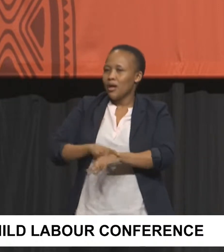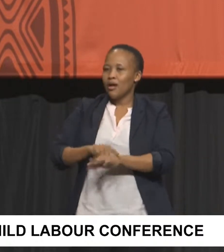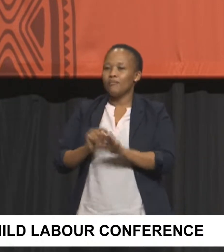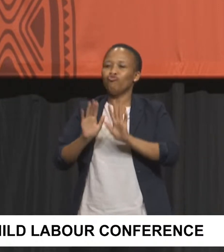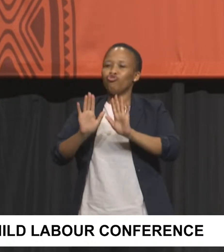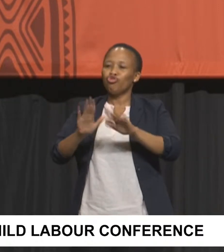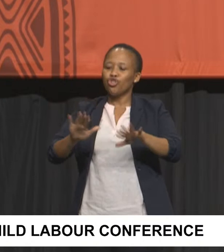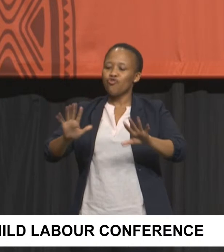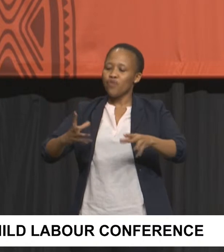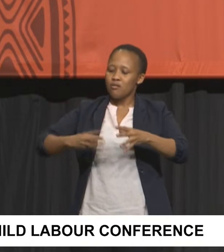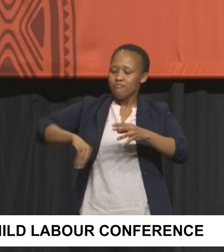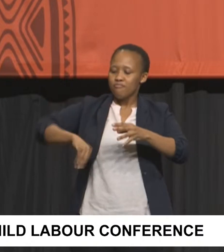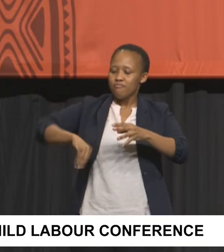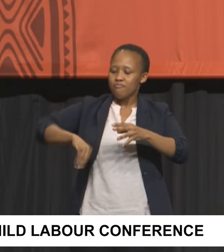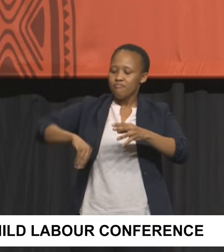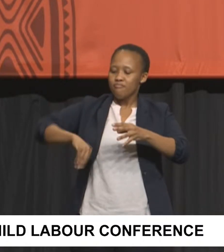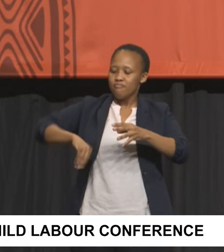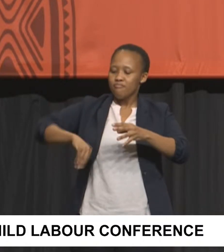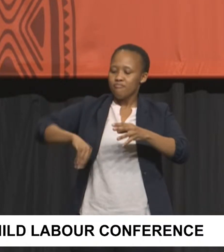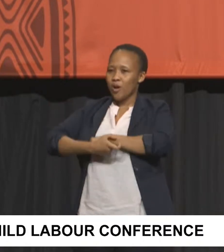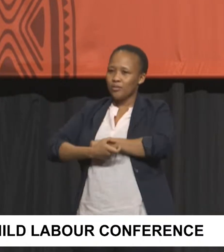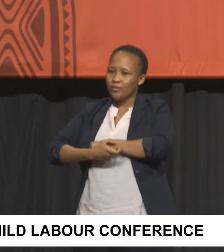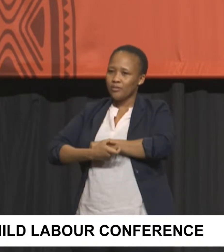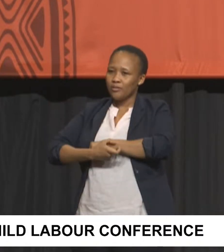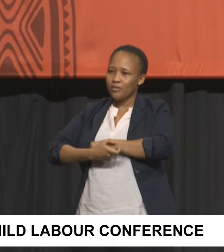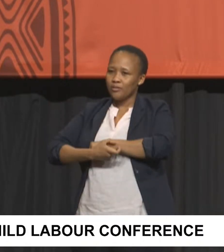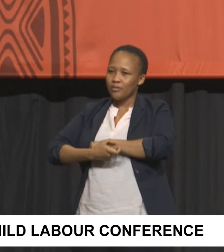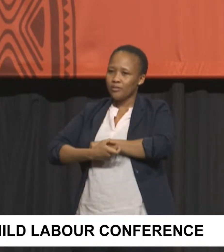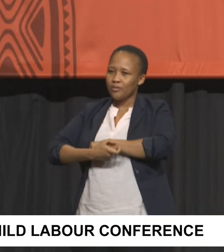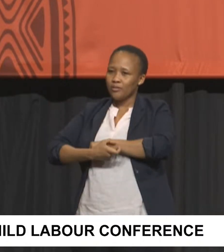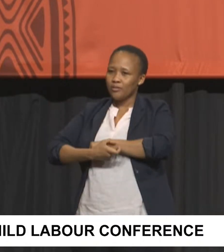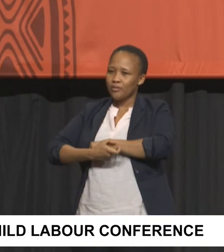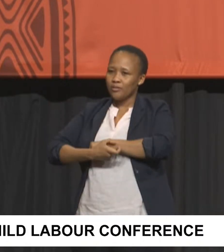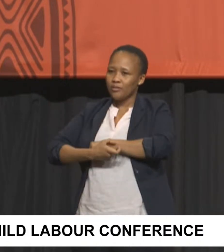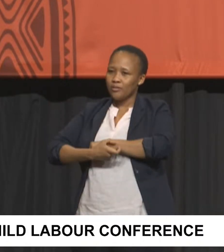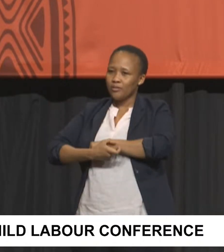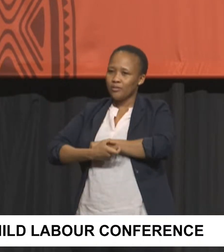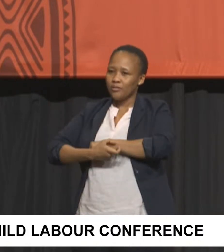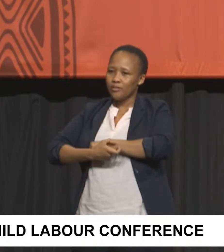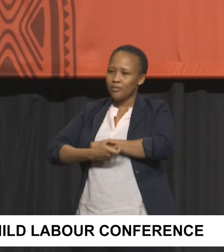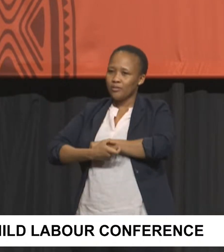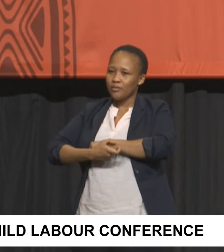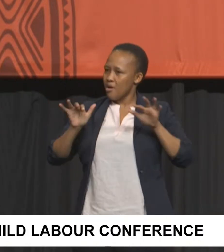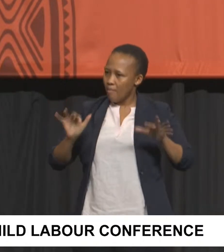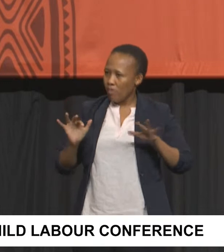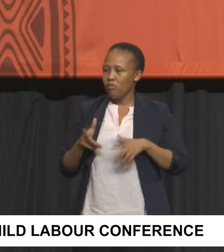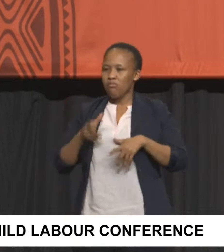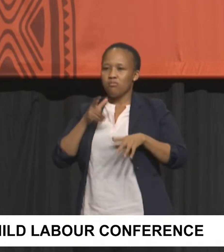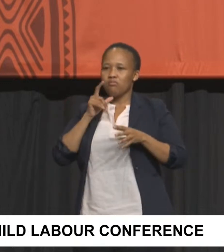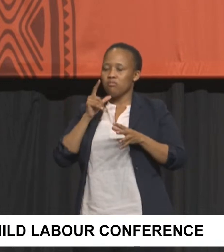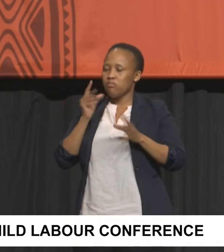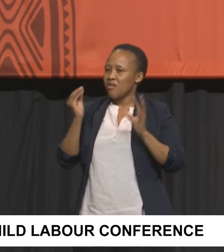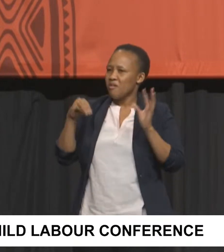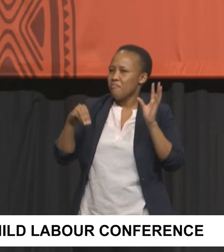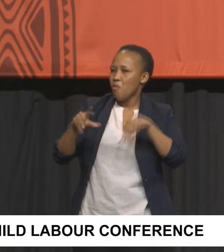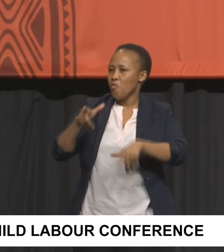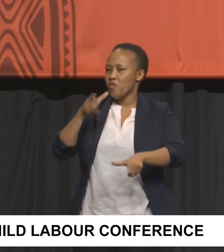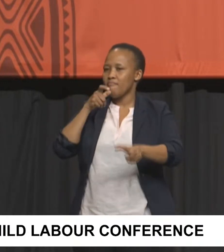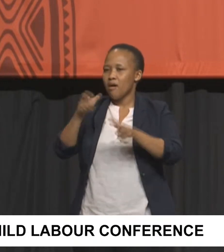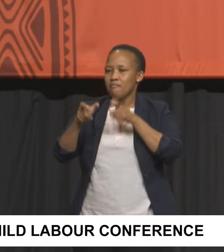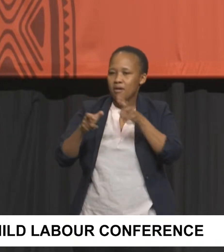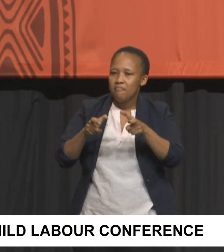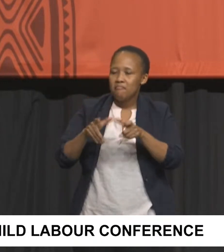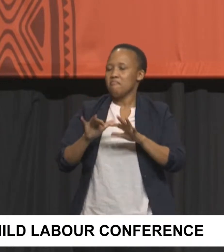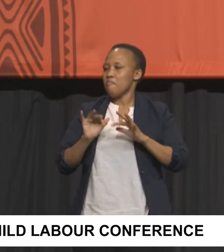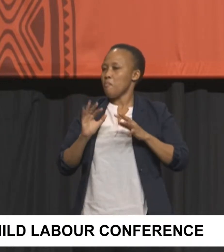taking place at the conference, and child delegates, young people, will be able to make an input into the ILO's conference